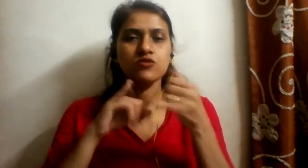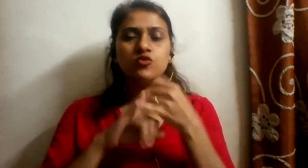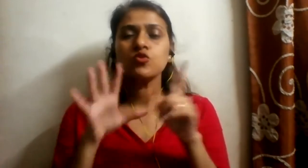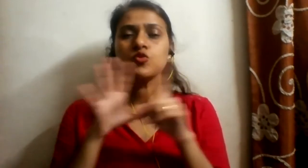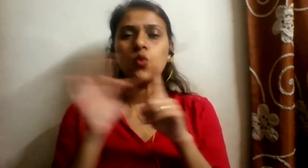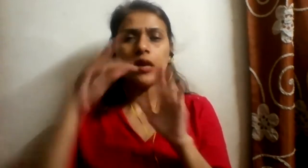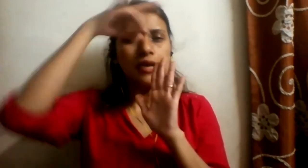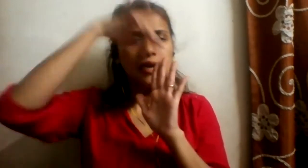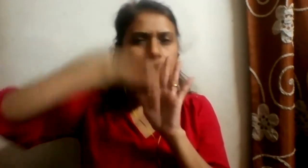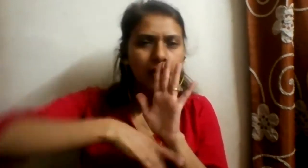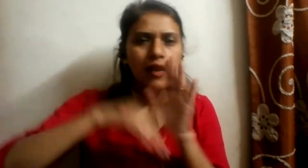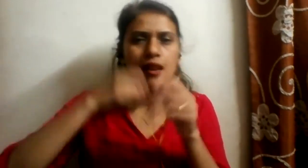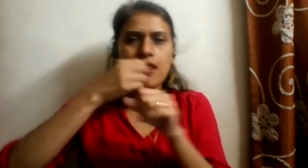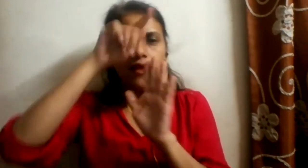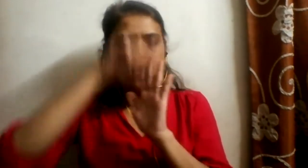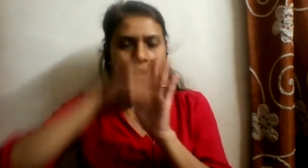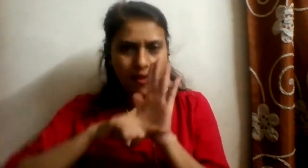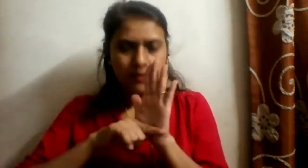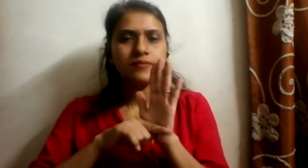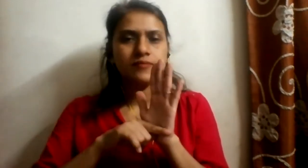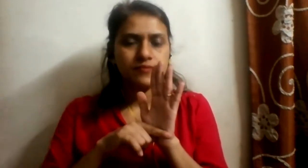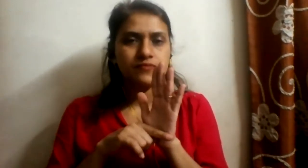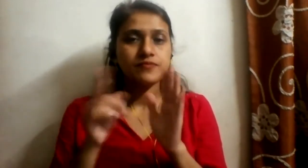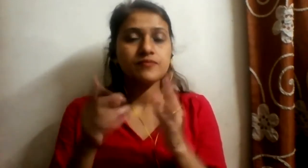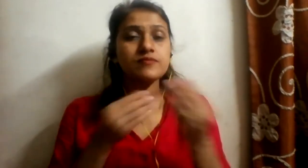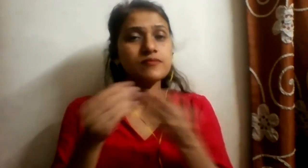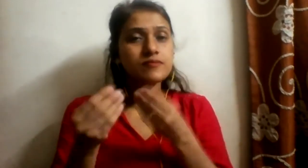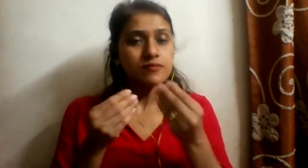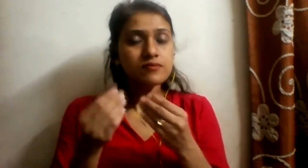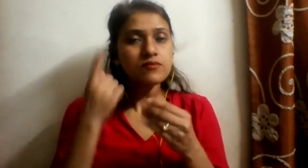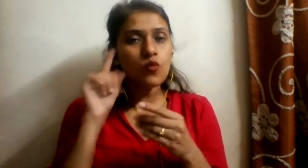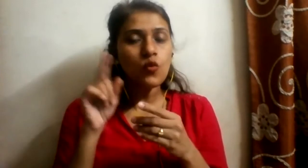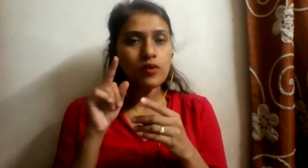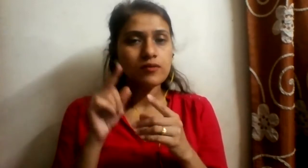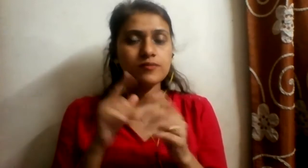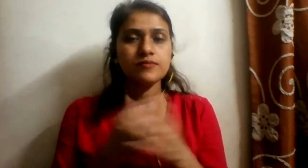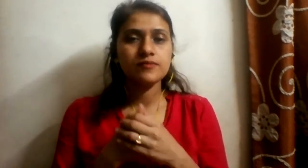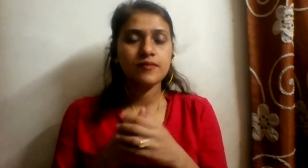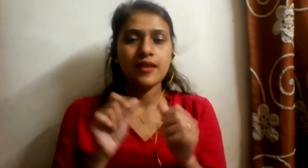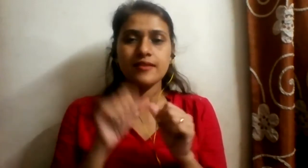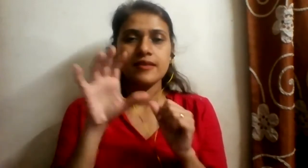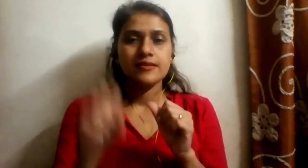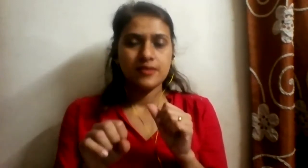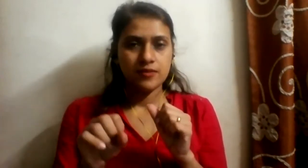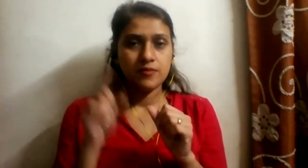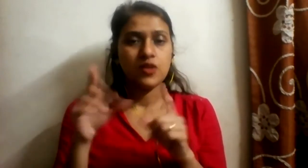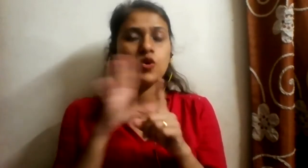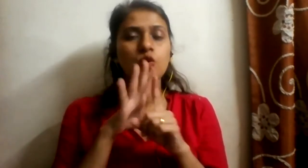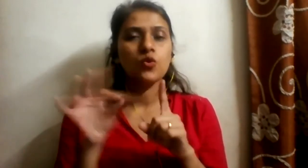police stations accessible, and they gave detailed designs of police stations accessibility, and it did talk about sign language